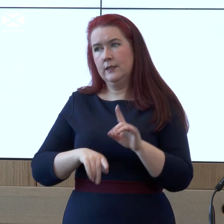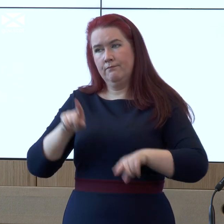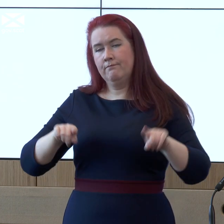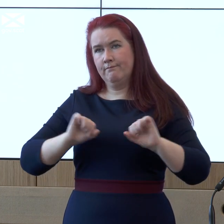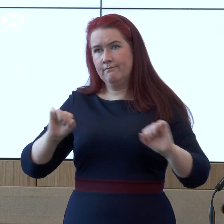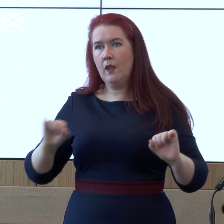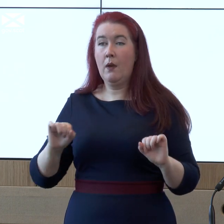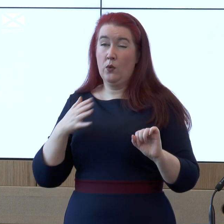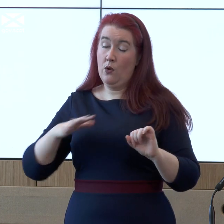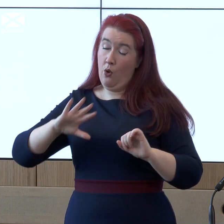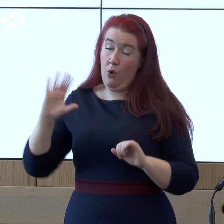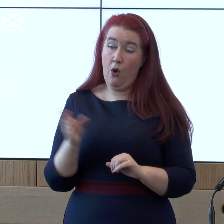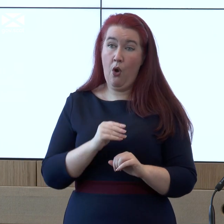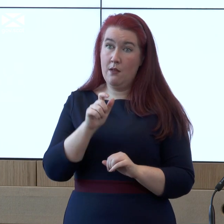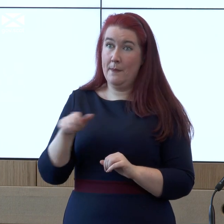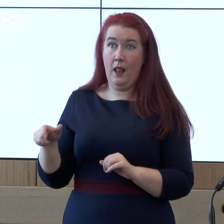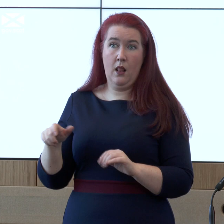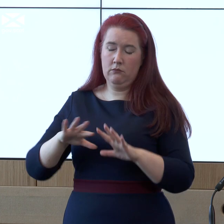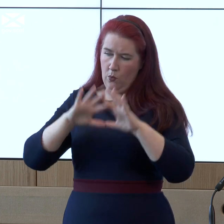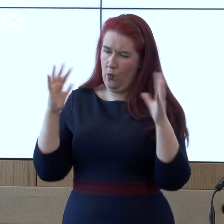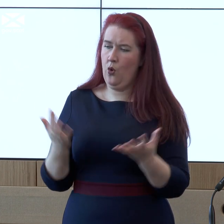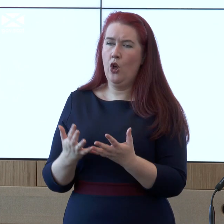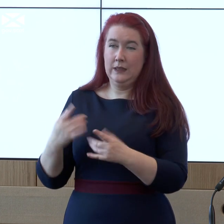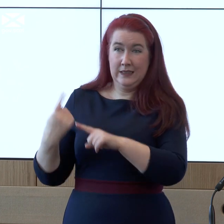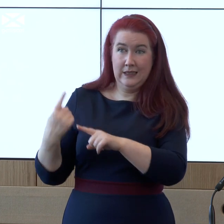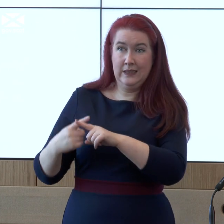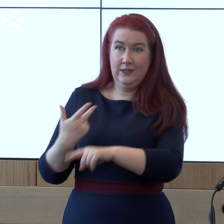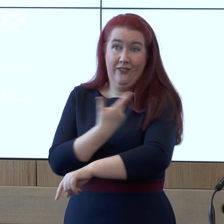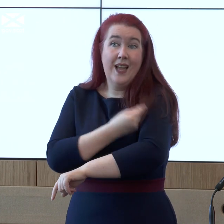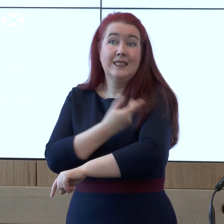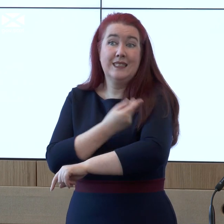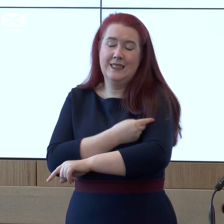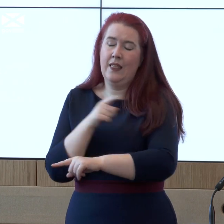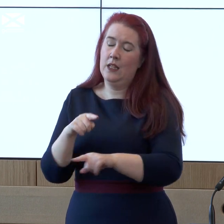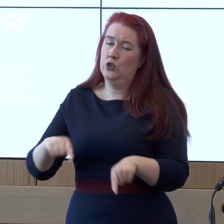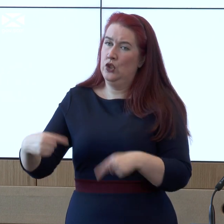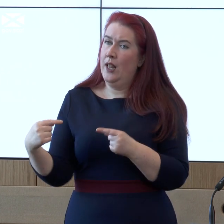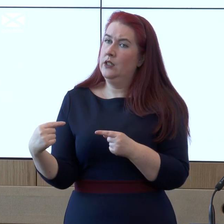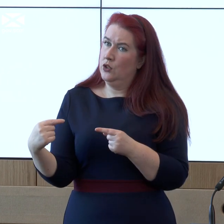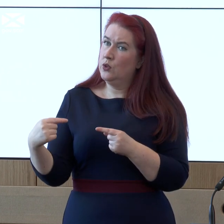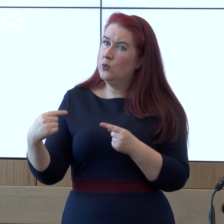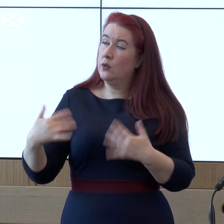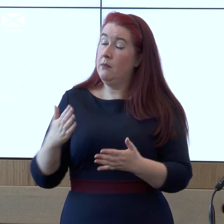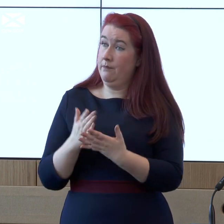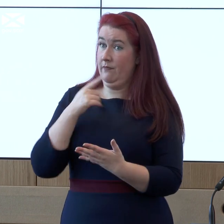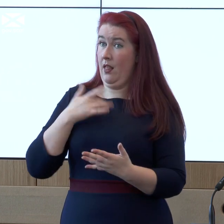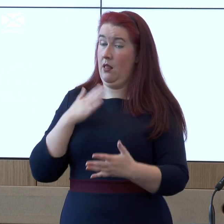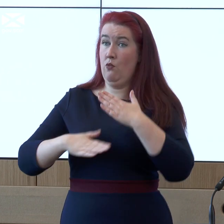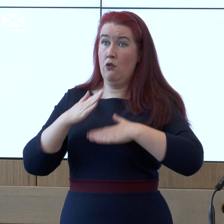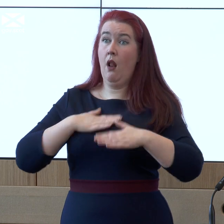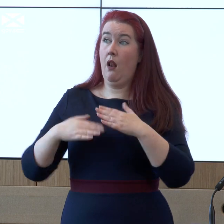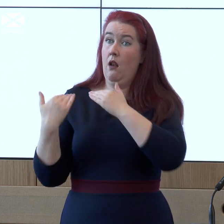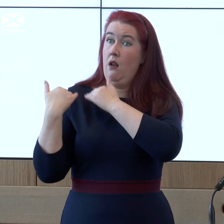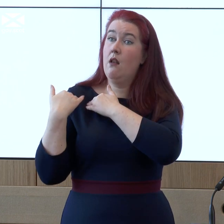in all parts of the world vaccinated quickly is a challenge. Indeed, I think it's a moral responsibility that